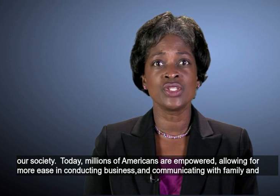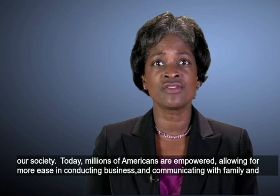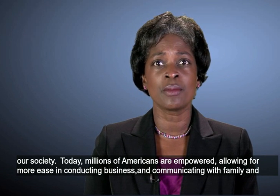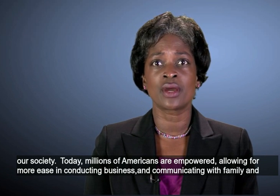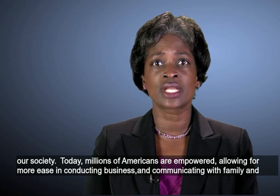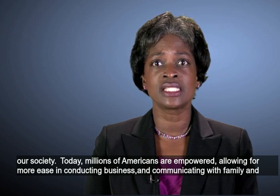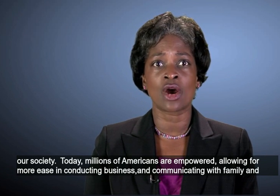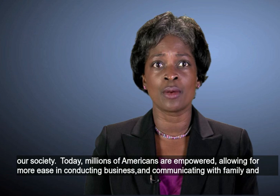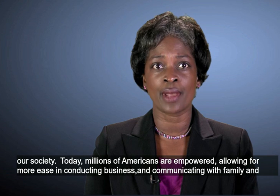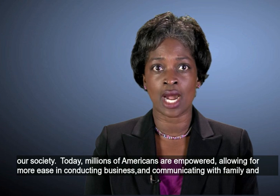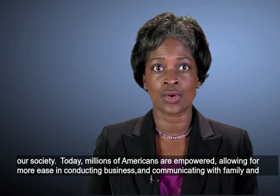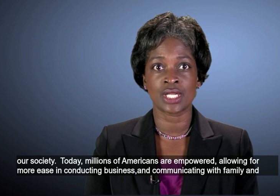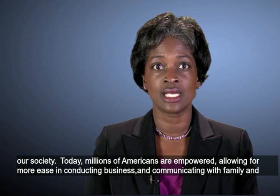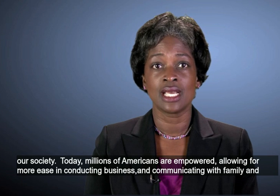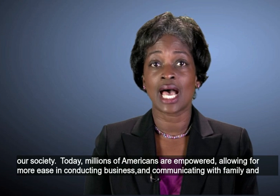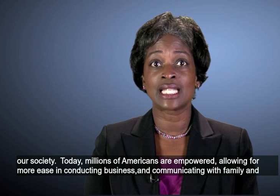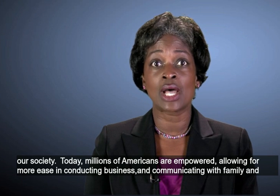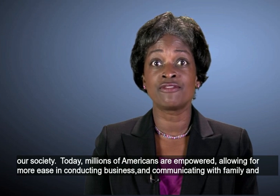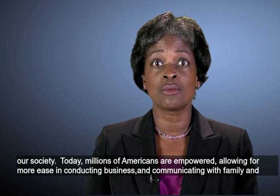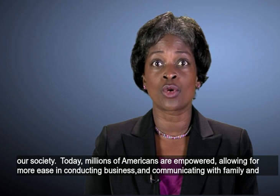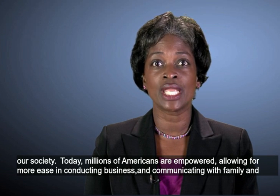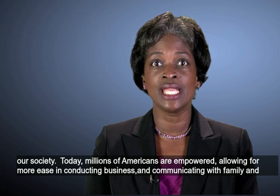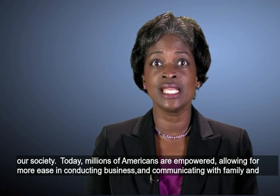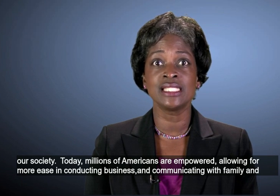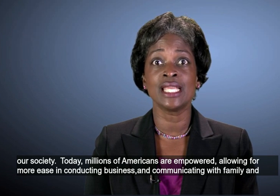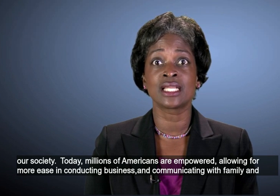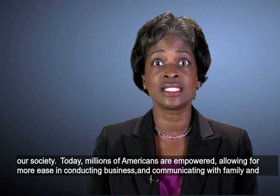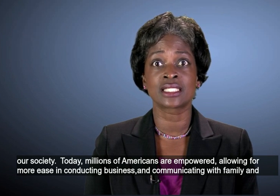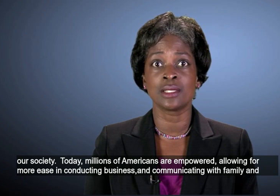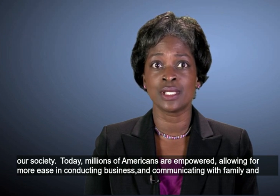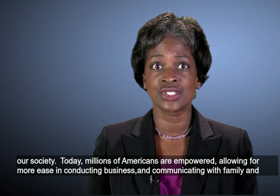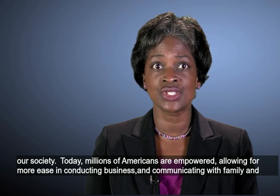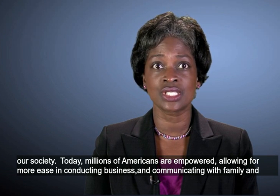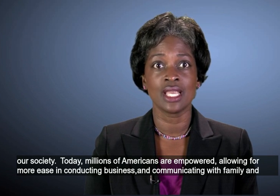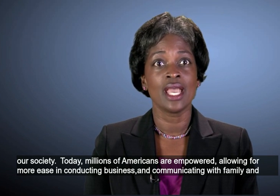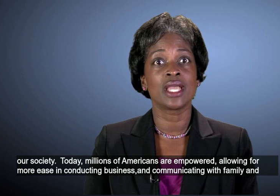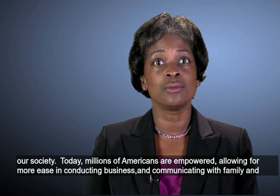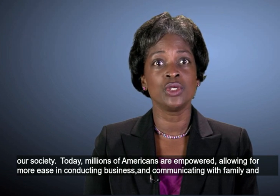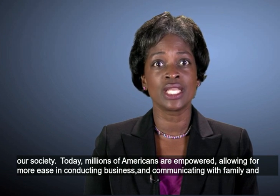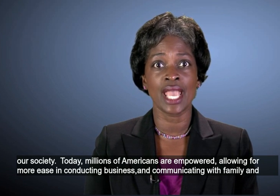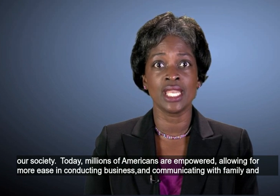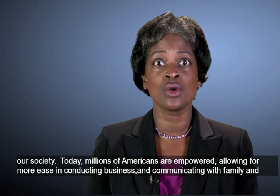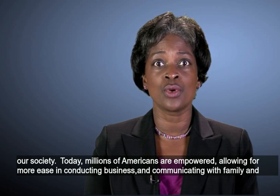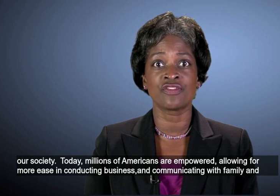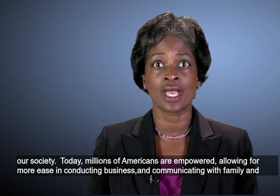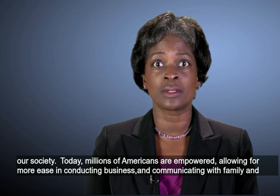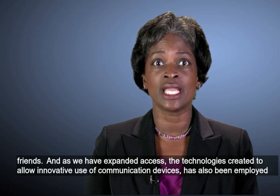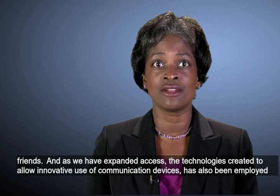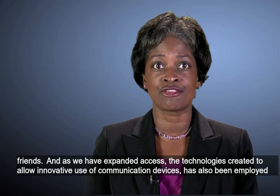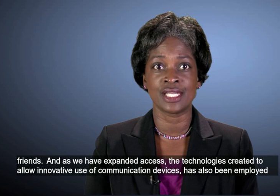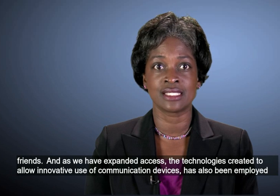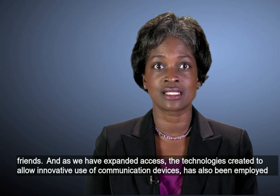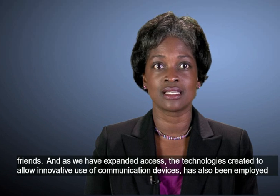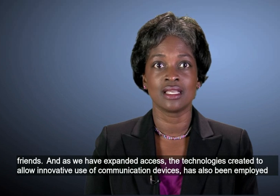of Americans are empowered, allowing for more ease in conducting business and communicating with family and friends.